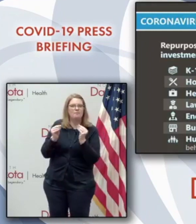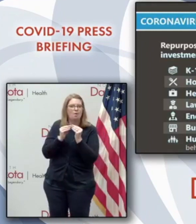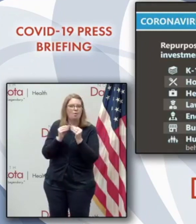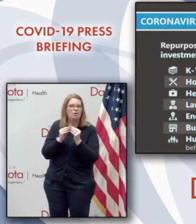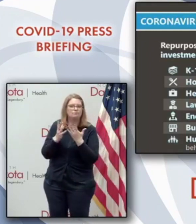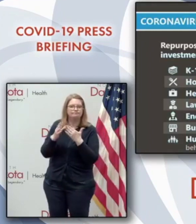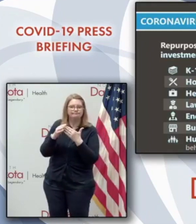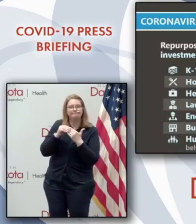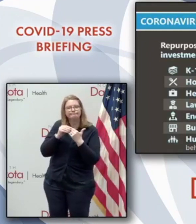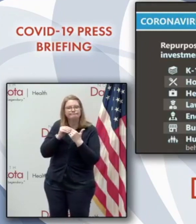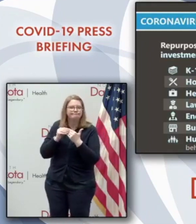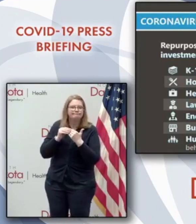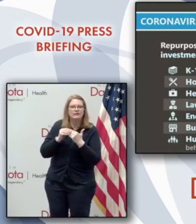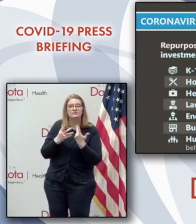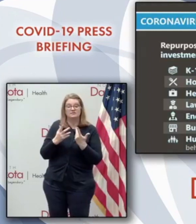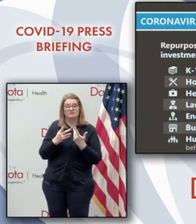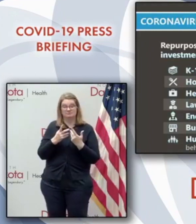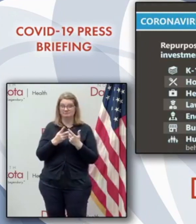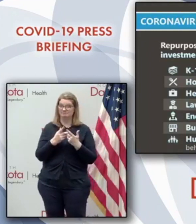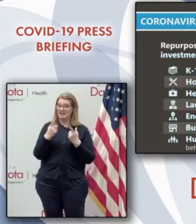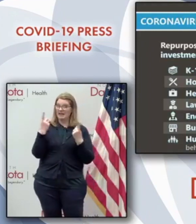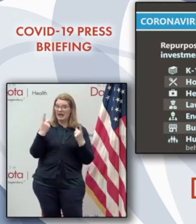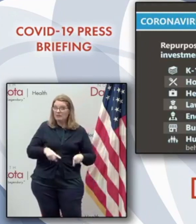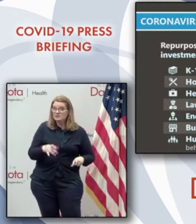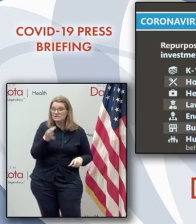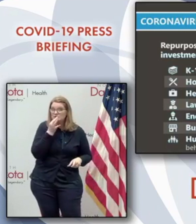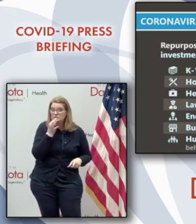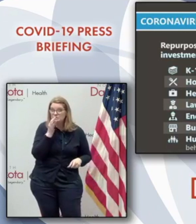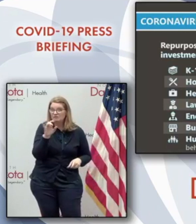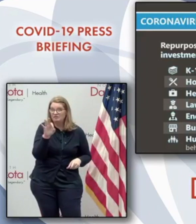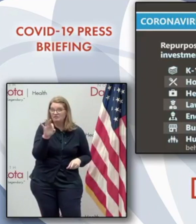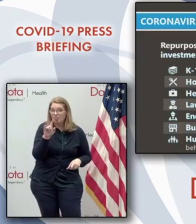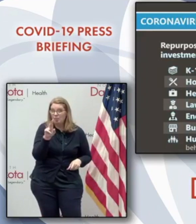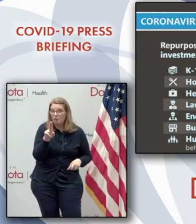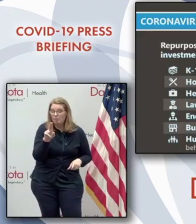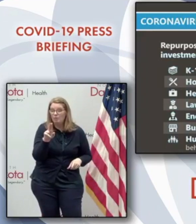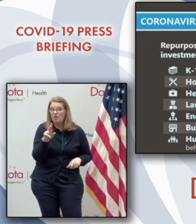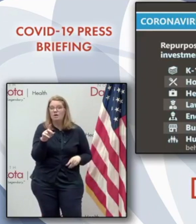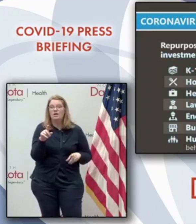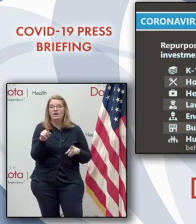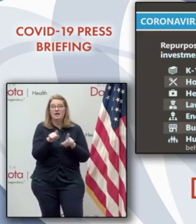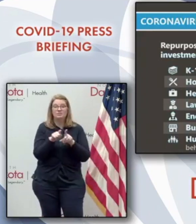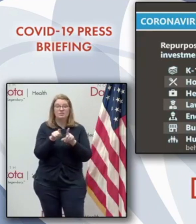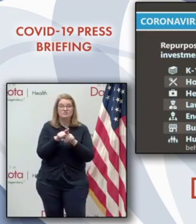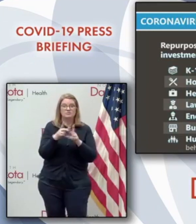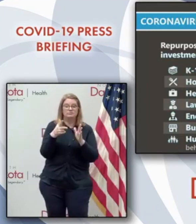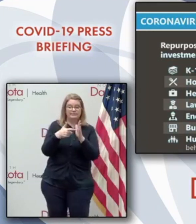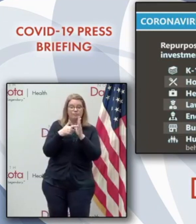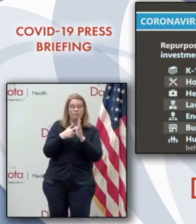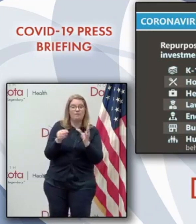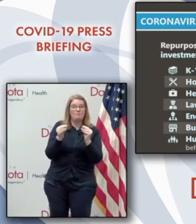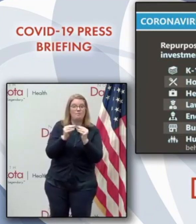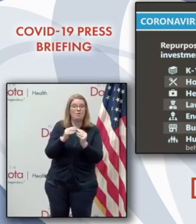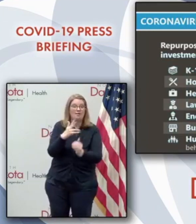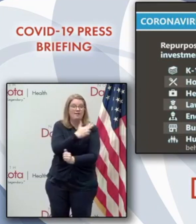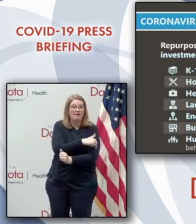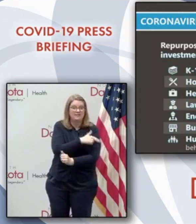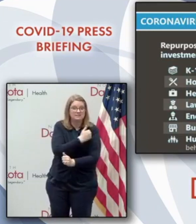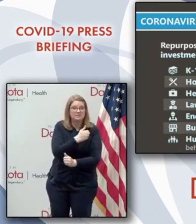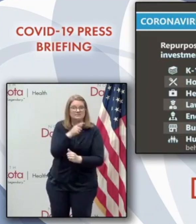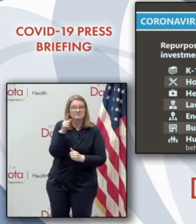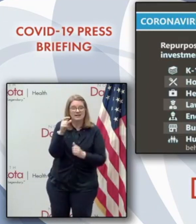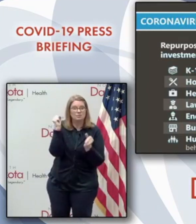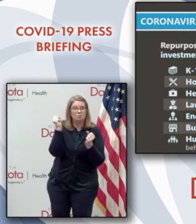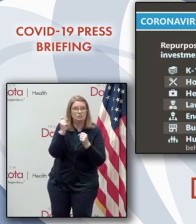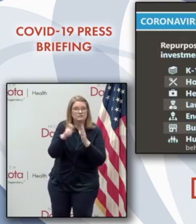coming months ahead, when we've got flu season, and we typically always have higher demand for hospital care in the wintertime in North Dakota, but when